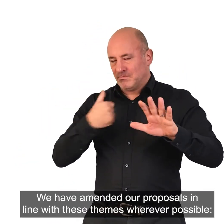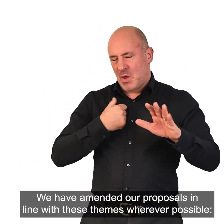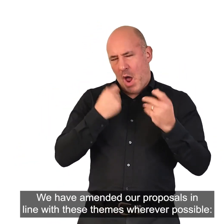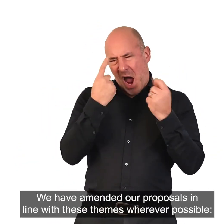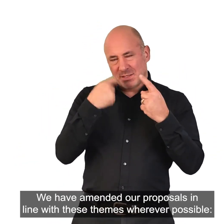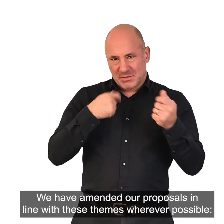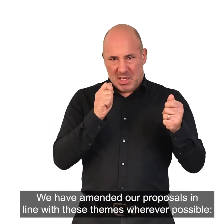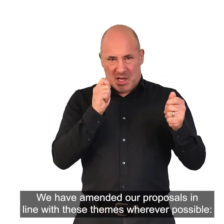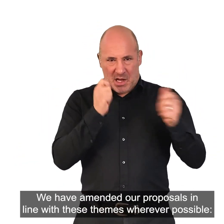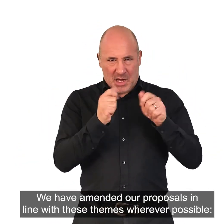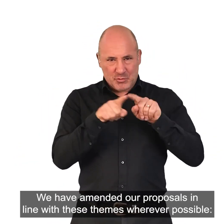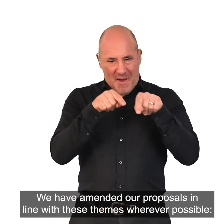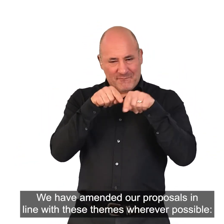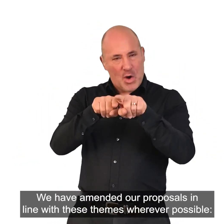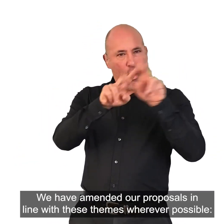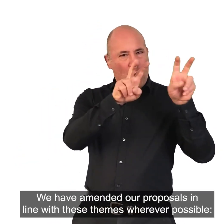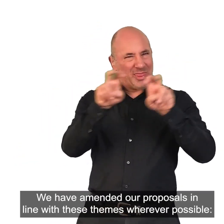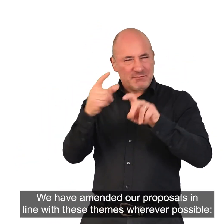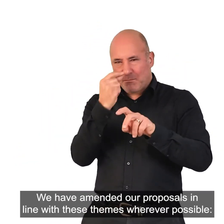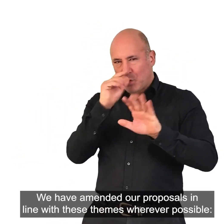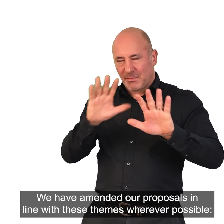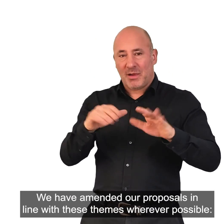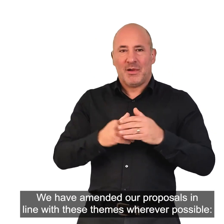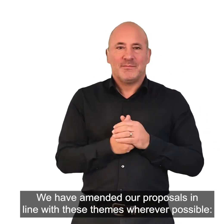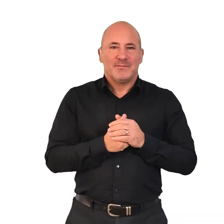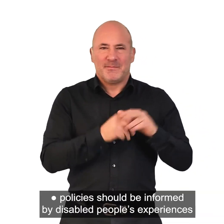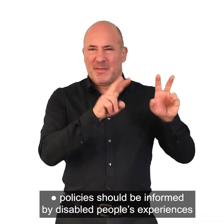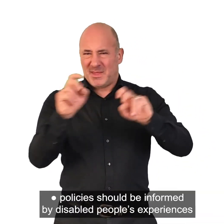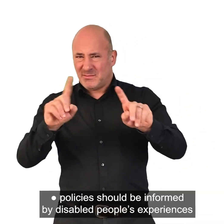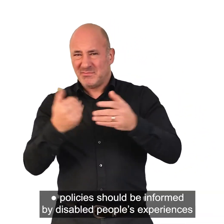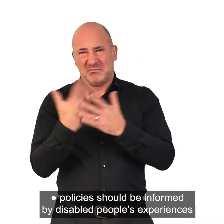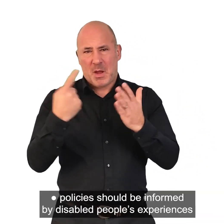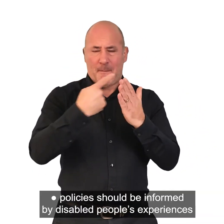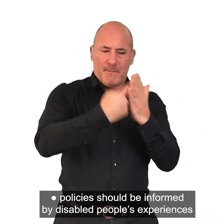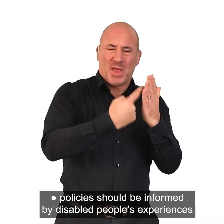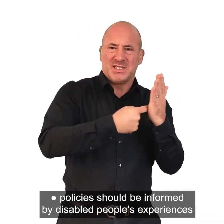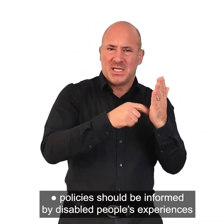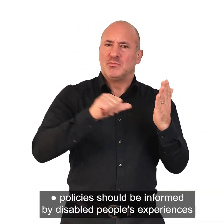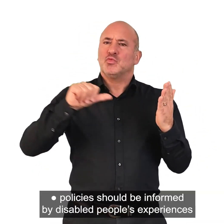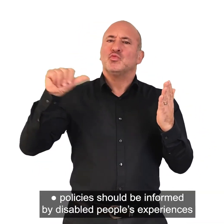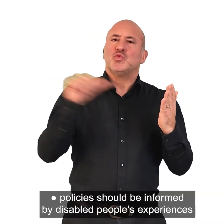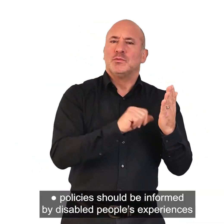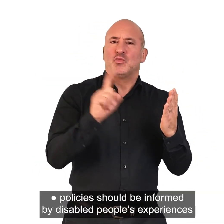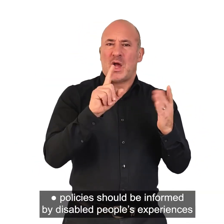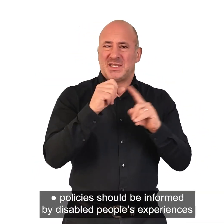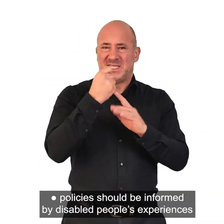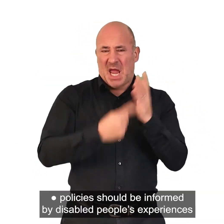We have amended our proposals in line with these themes wherever possible. Policies should be informed by disabled